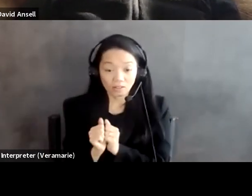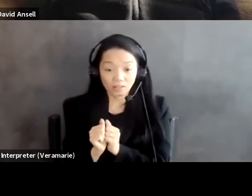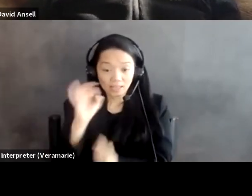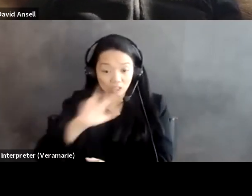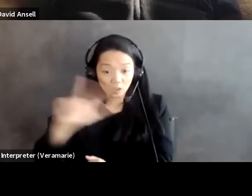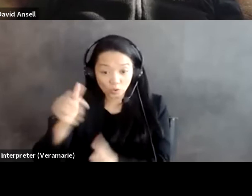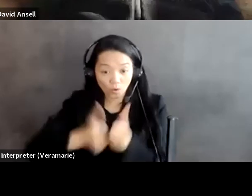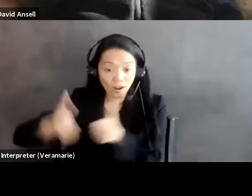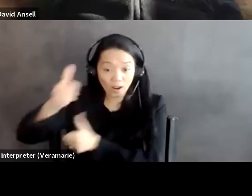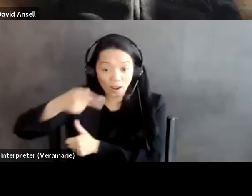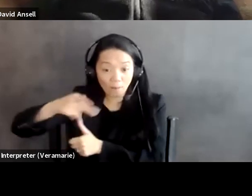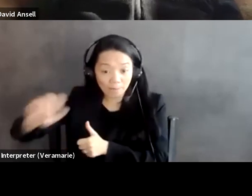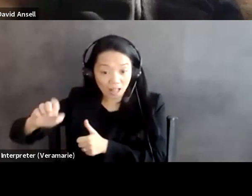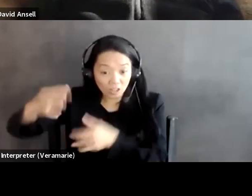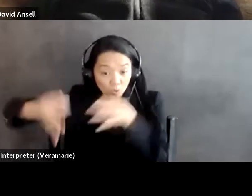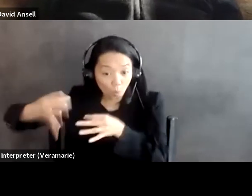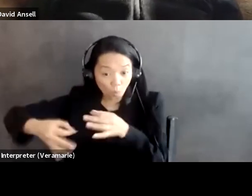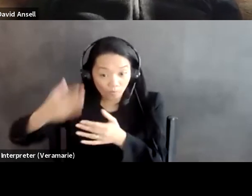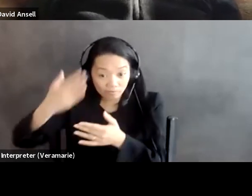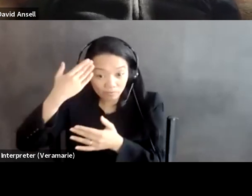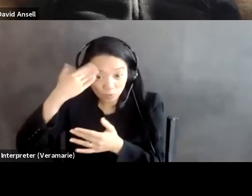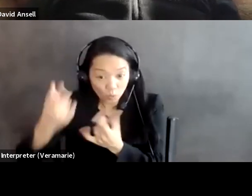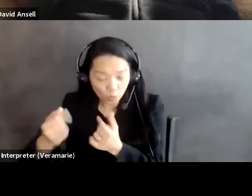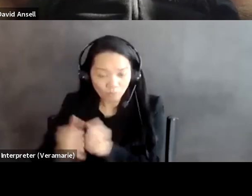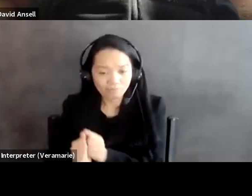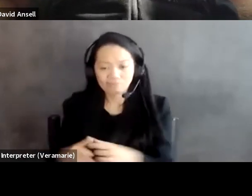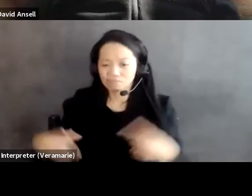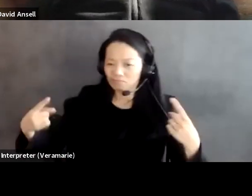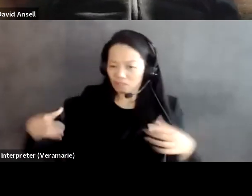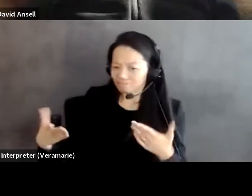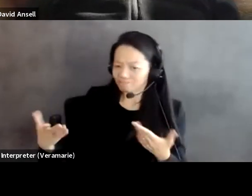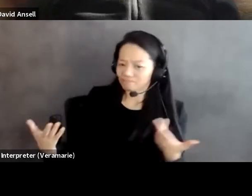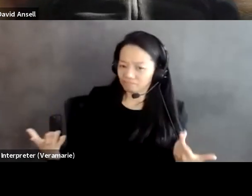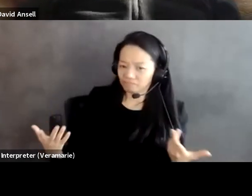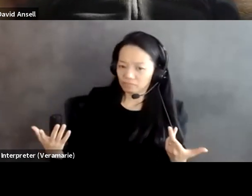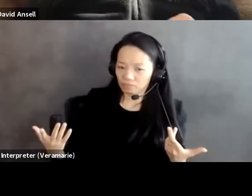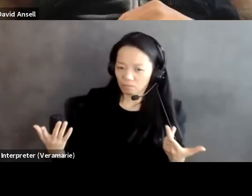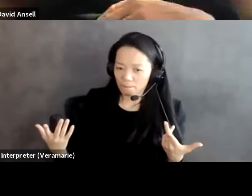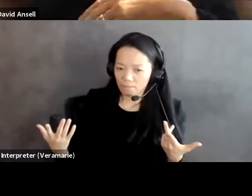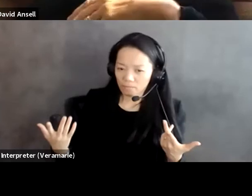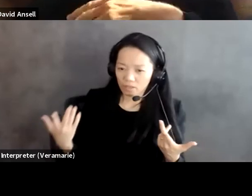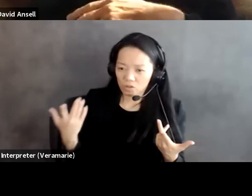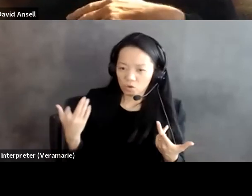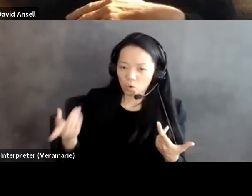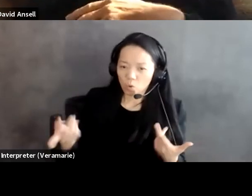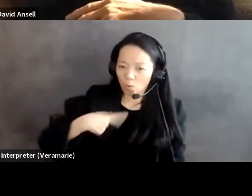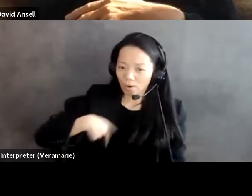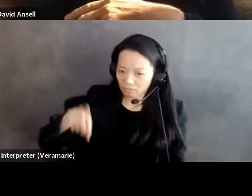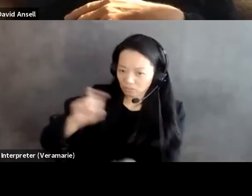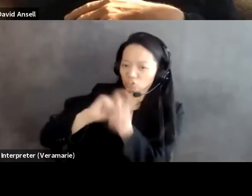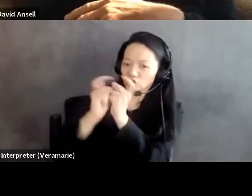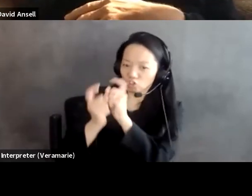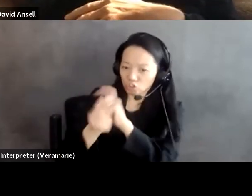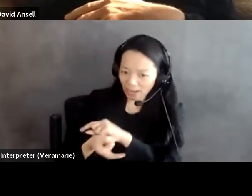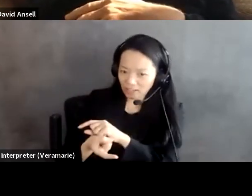said, I don't know what to do. I would argue that that is something that needs to be changed in the